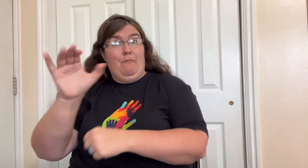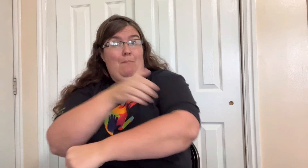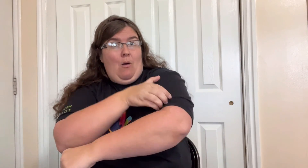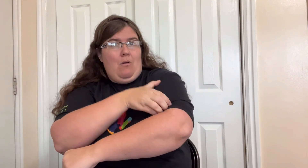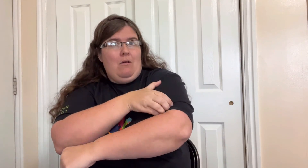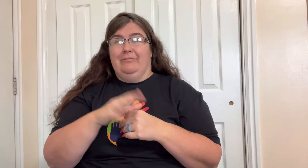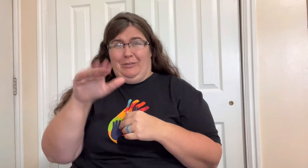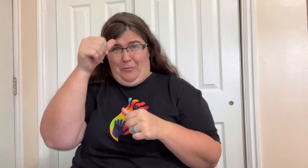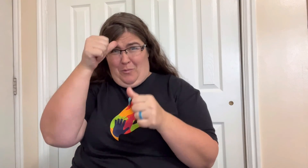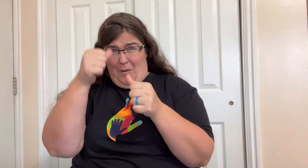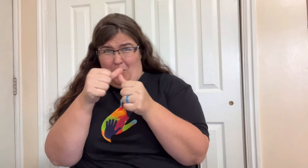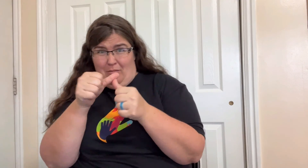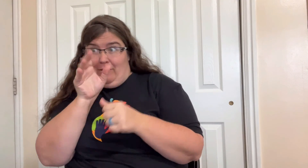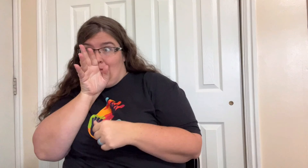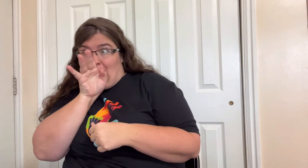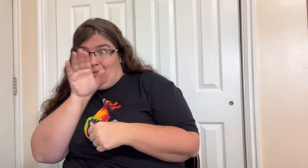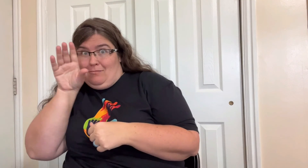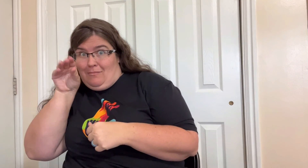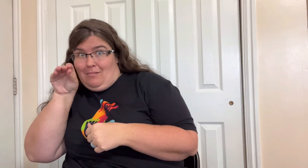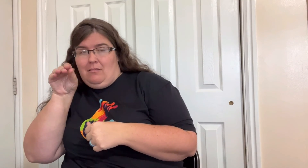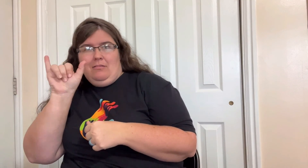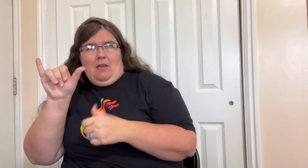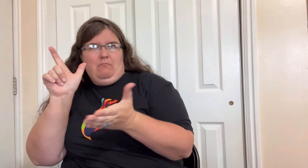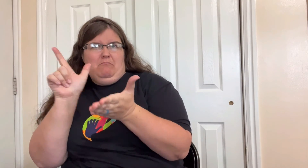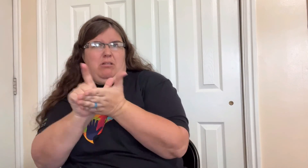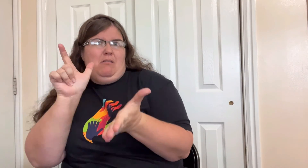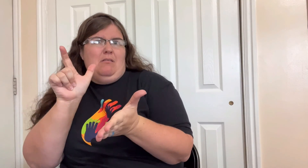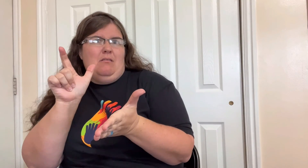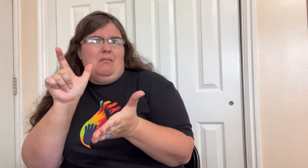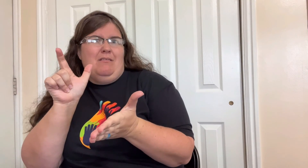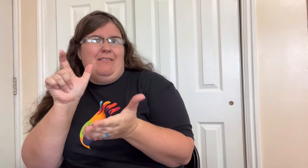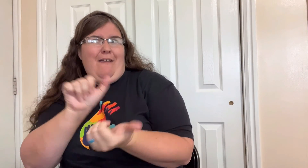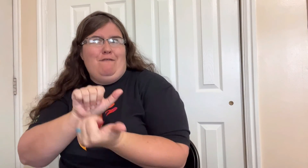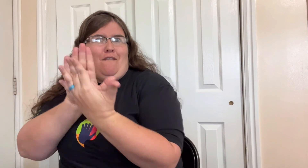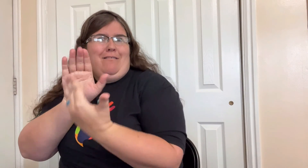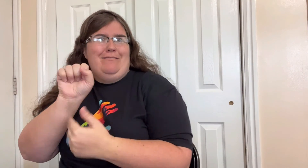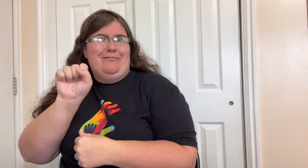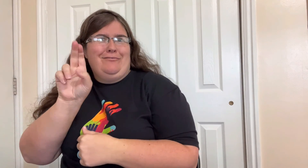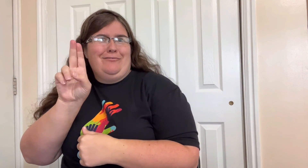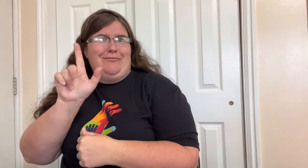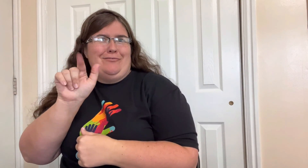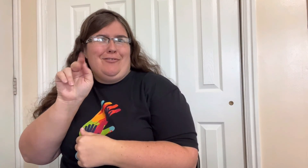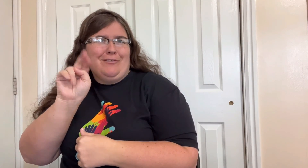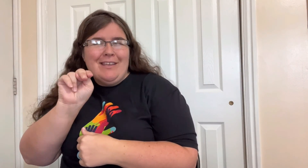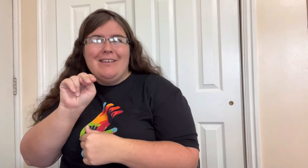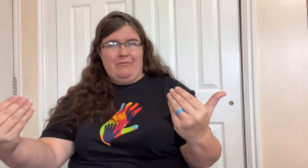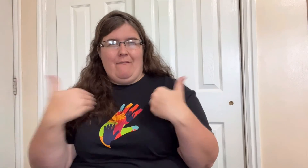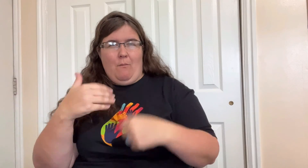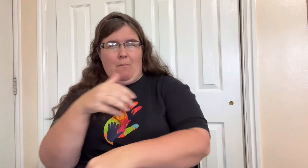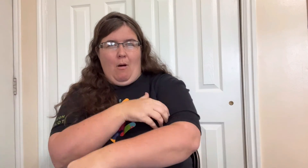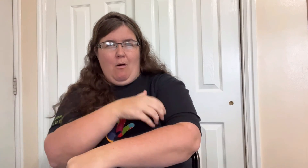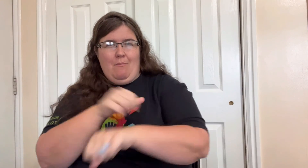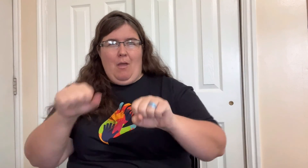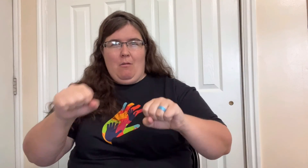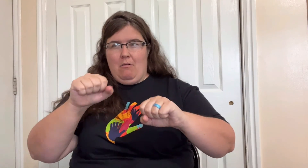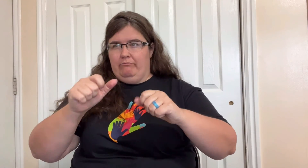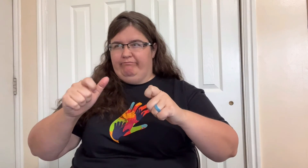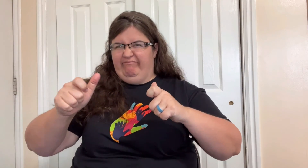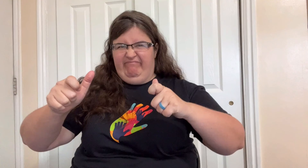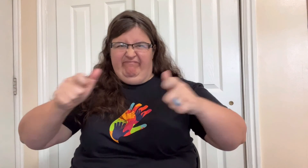of power. So remember how speaking was forbidden in front of the Sultan. And he had the power, in essence,